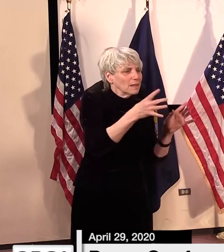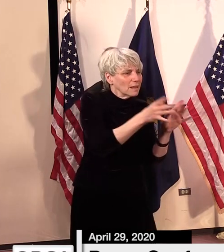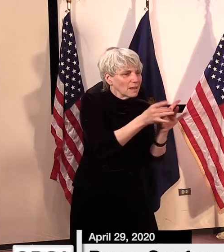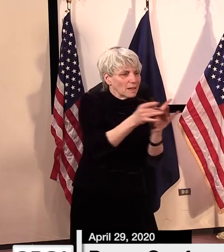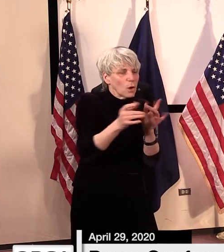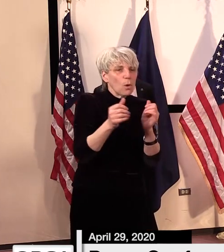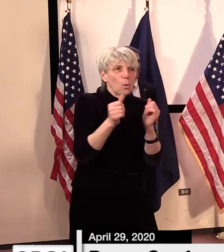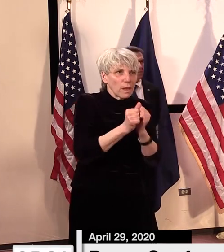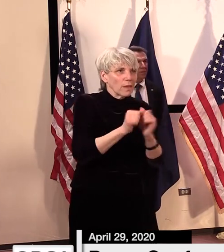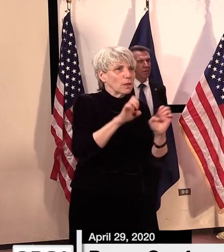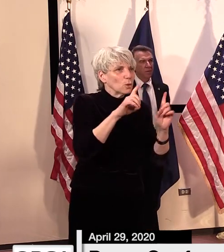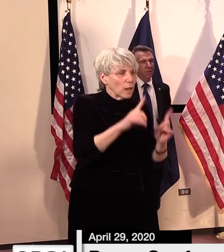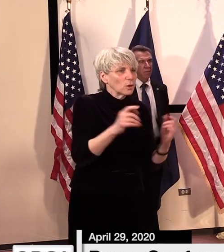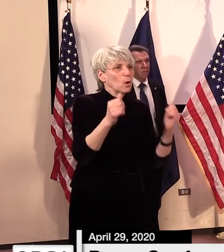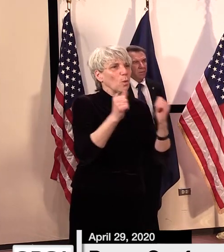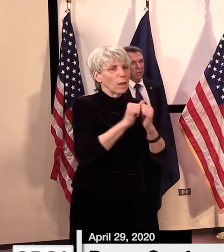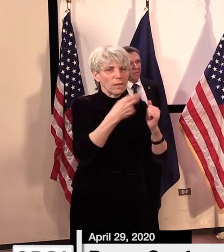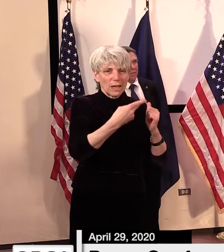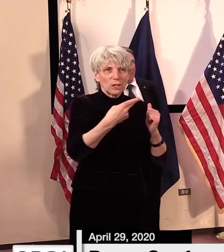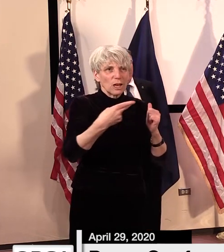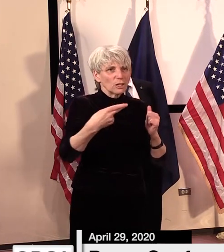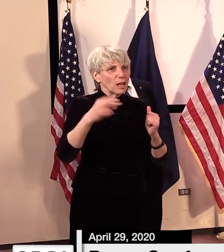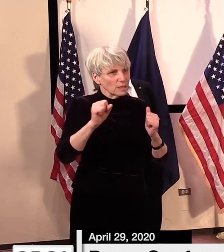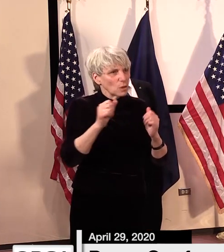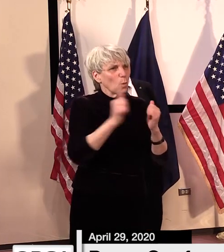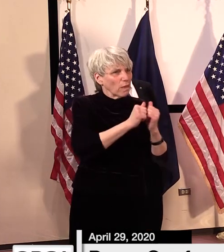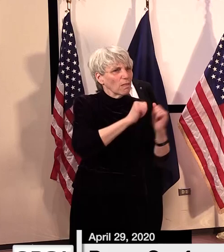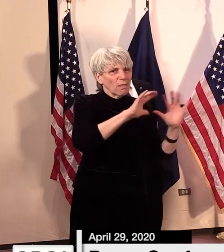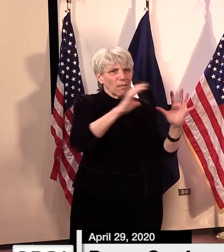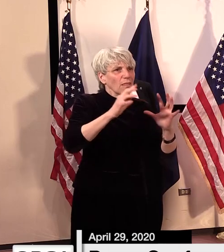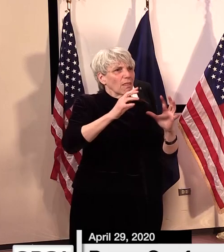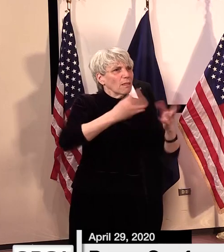strategic. Is that an answer to your question?